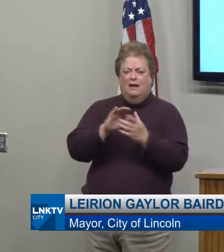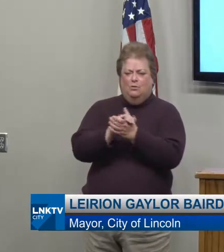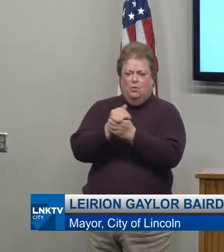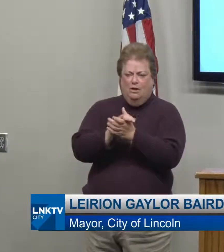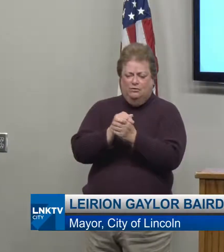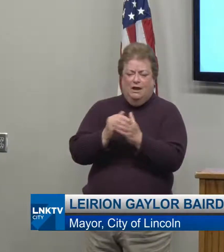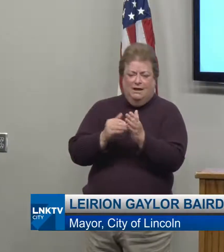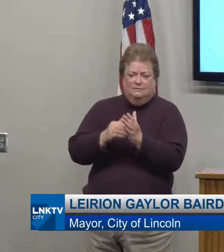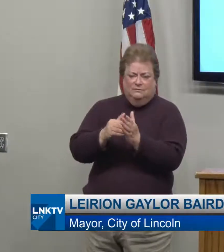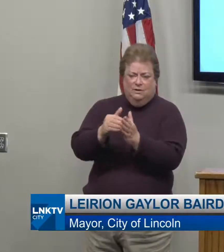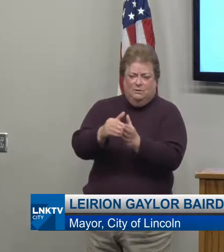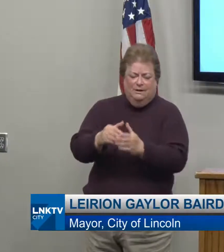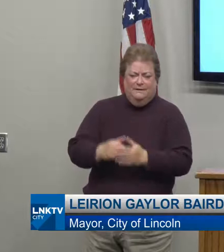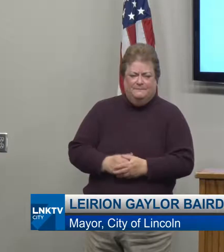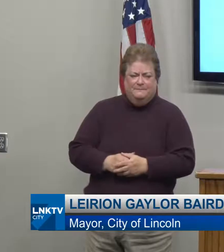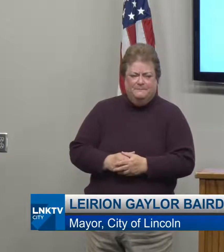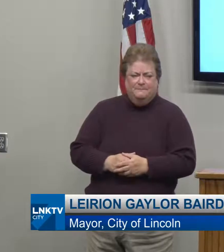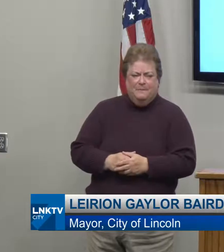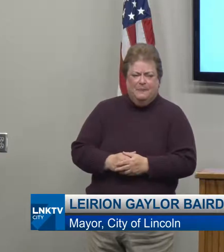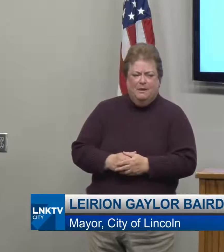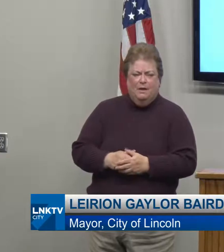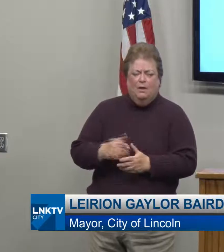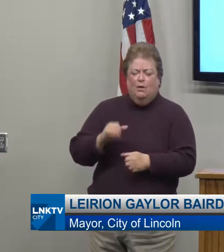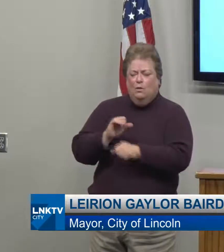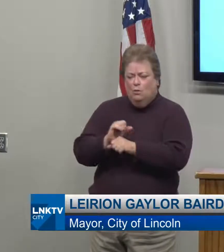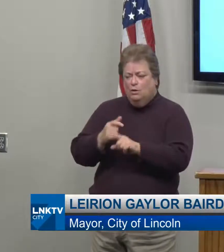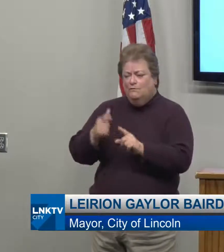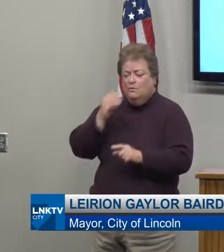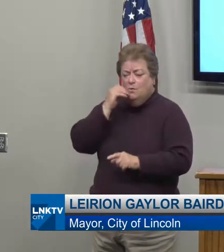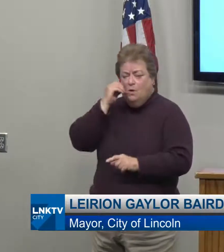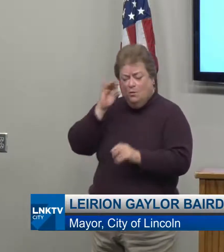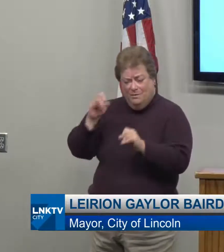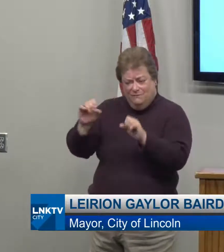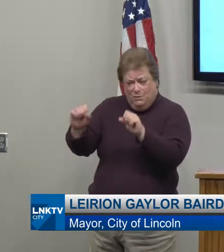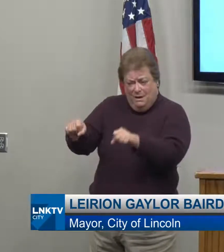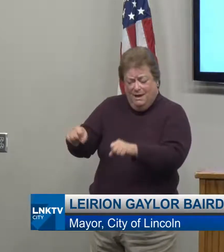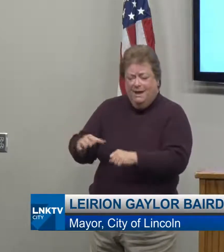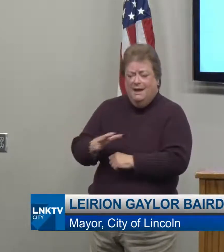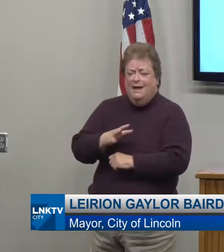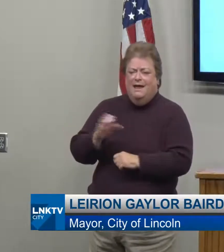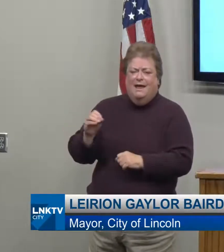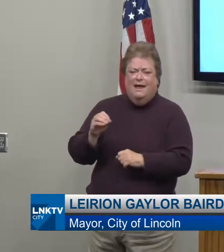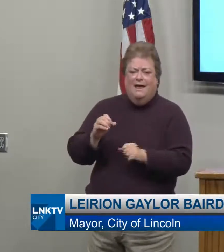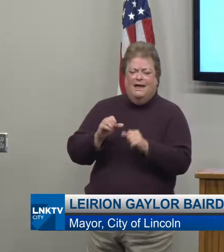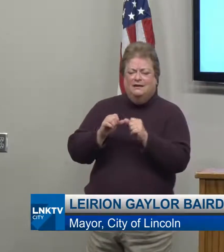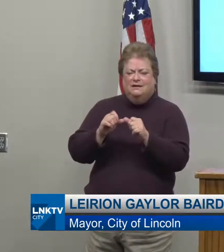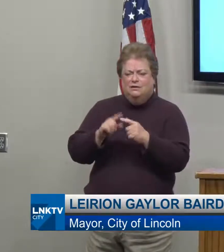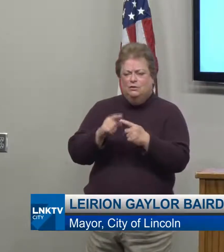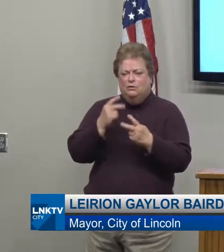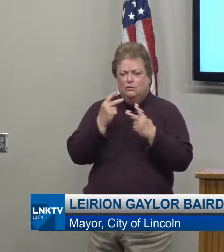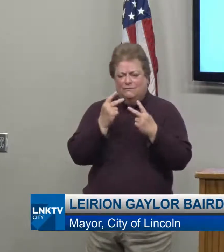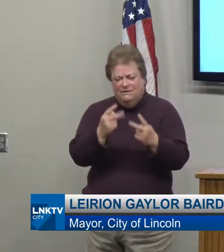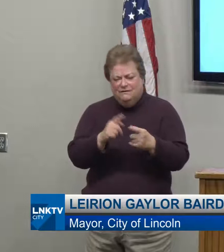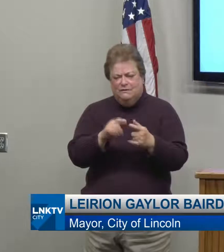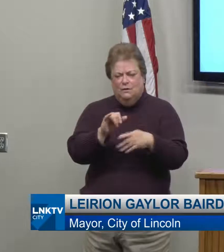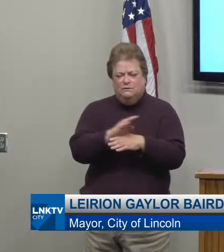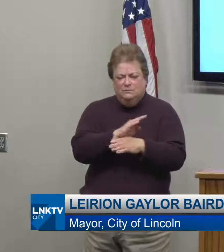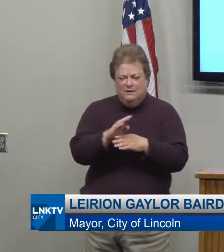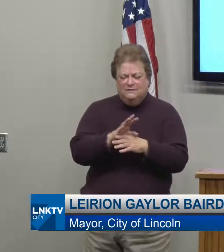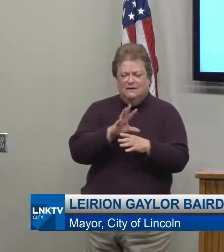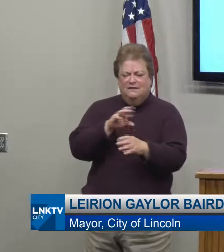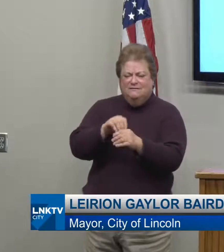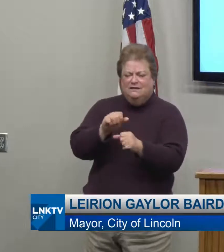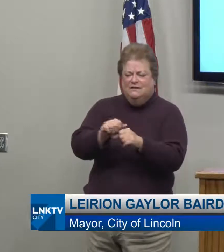hands frequently. Let's work from home if possible and continue to only visit businesses and participate